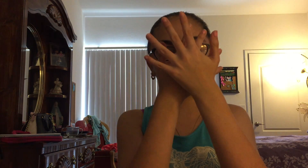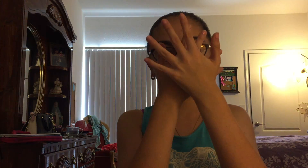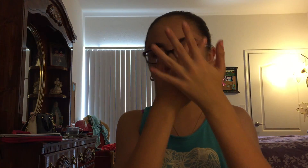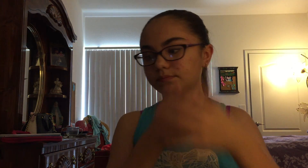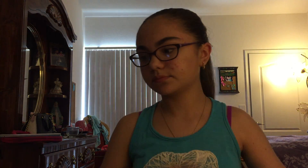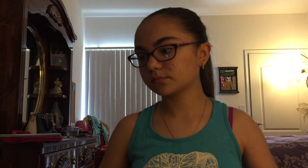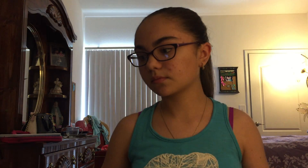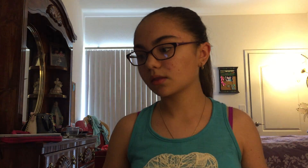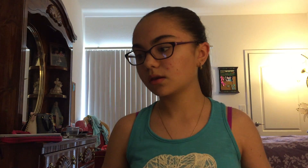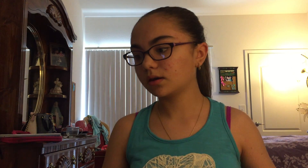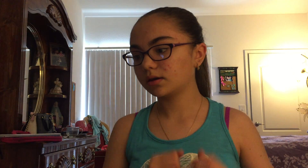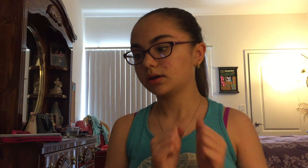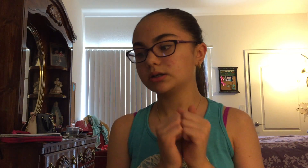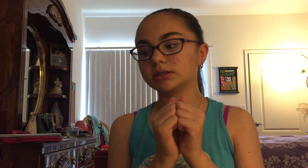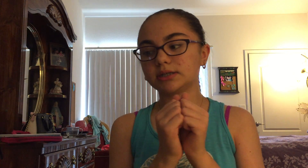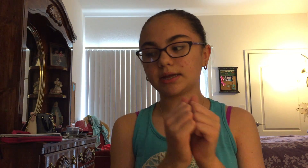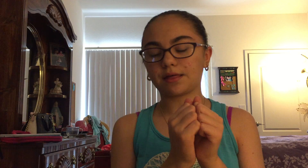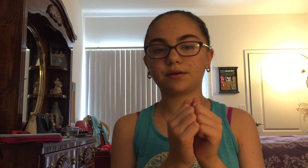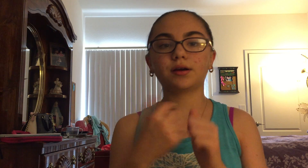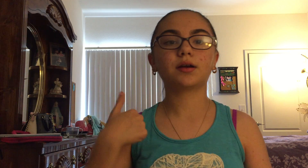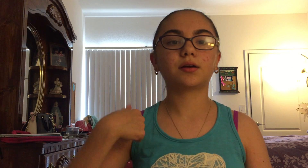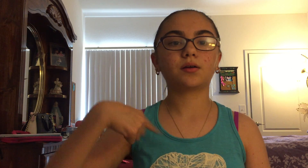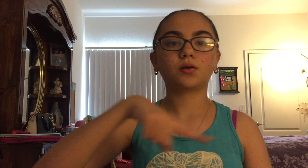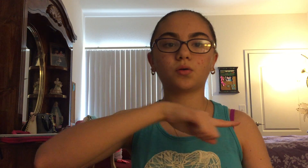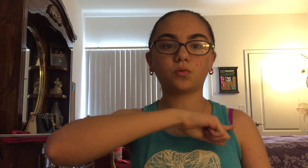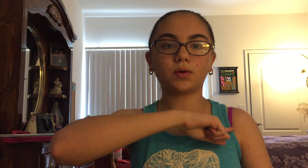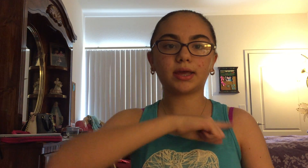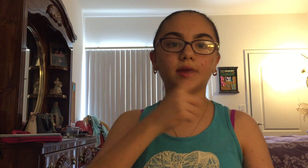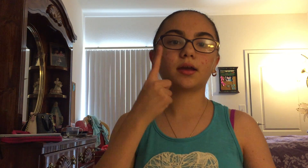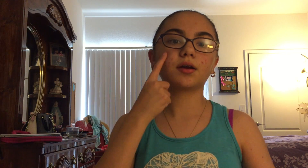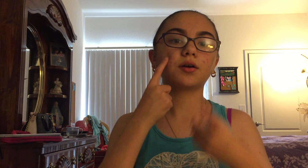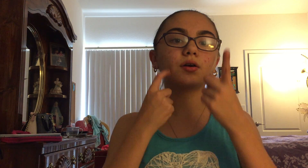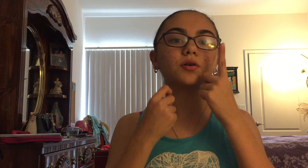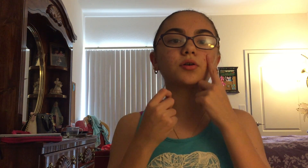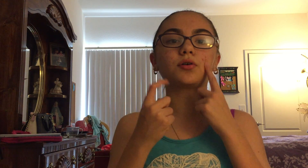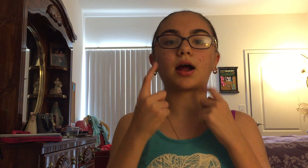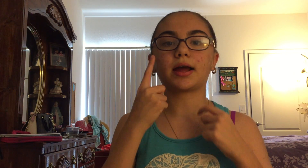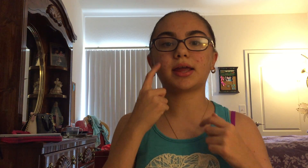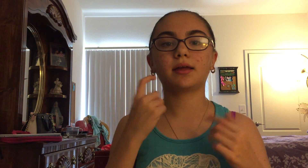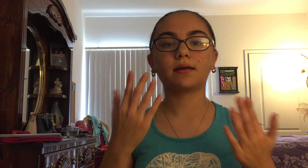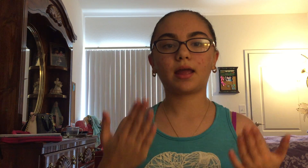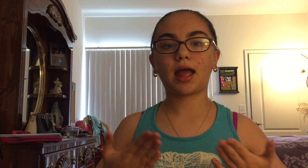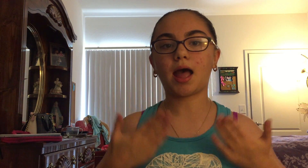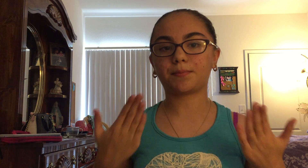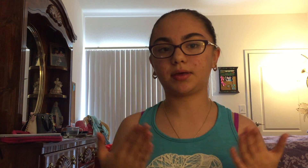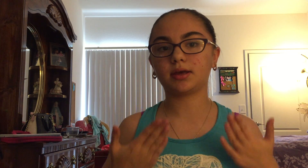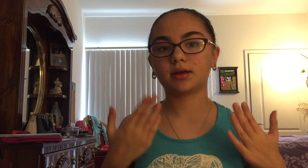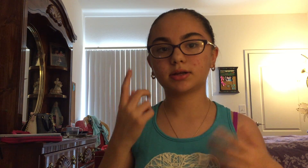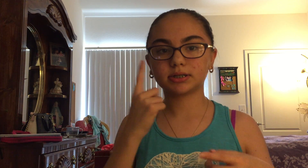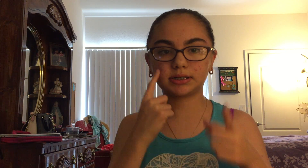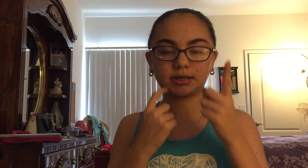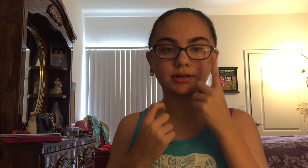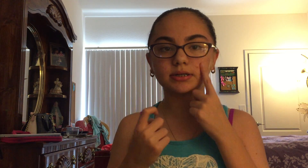together we cry happy tears